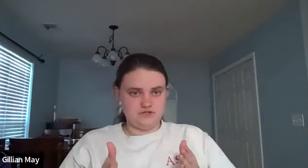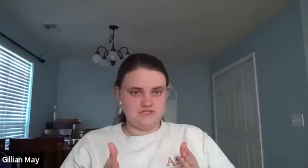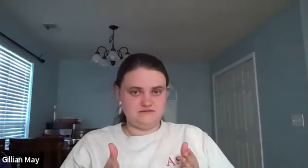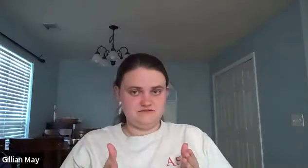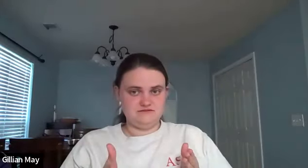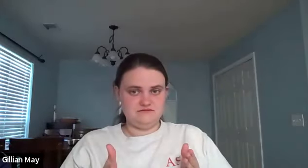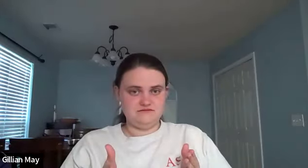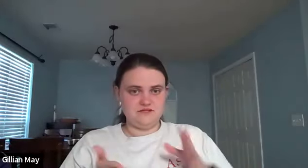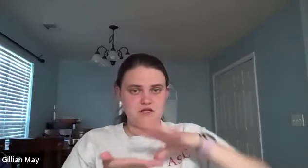person.